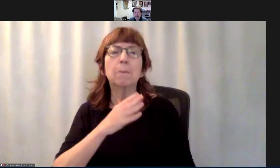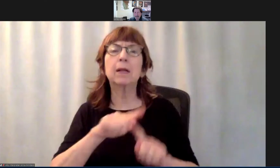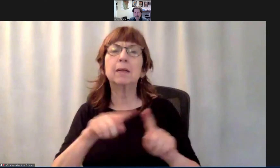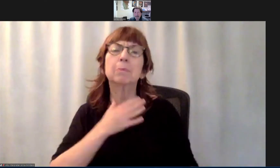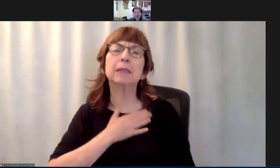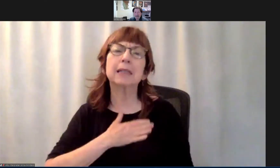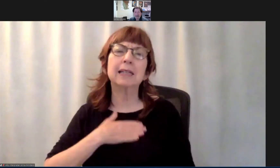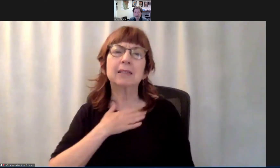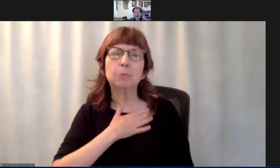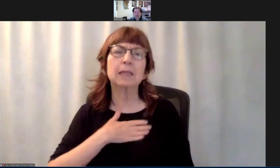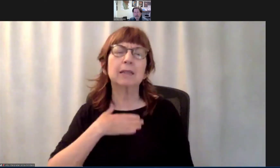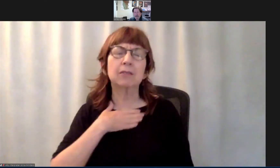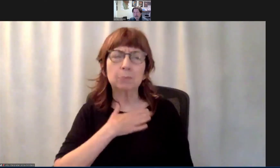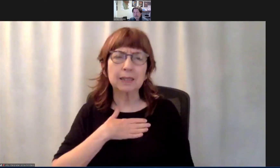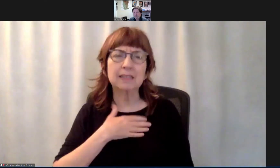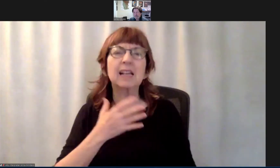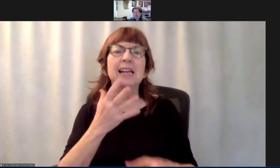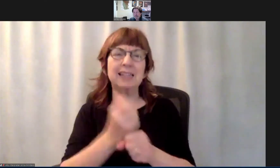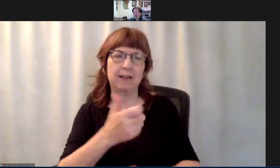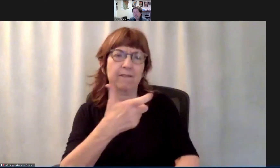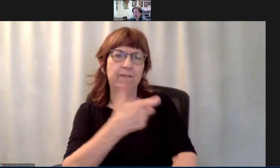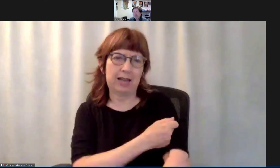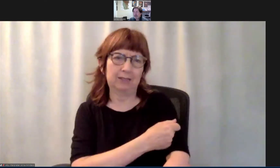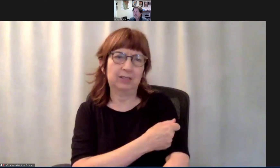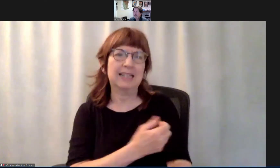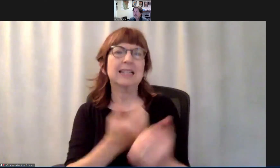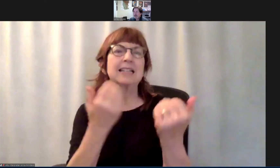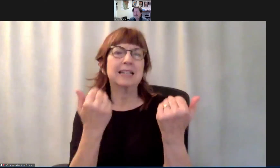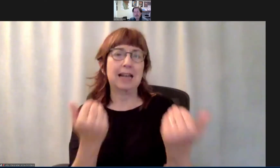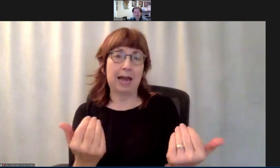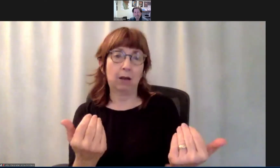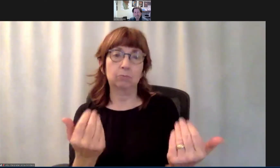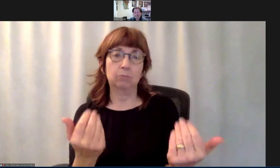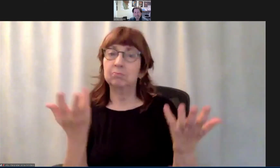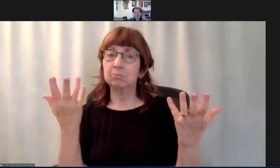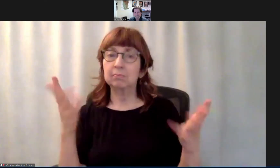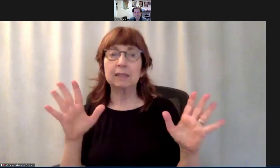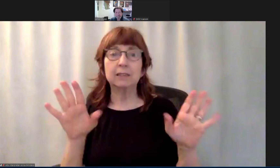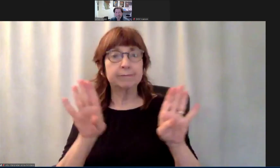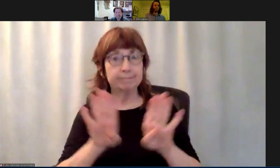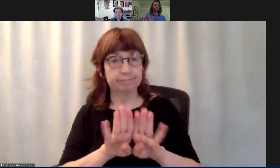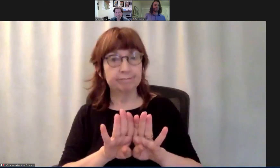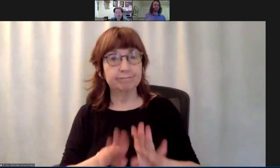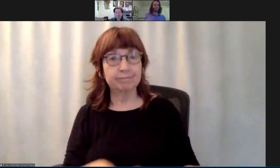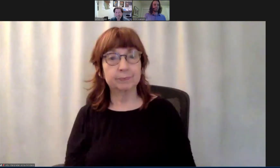get vaccinated. This is the time to do it. And that, I'll close.